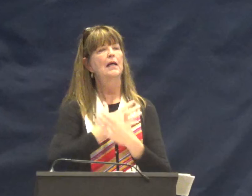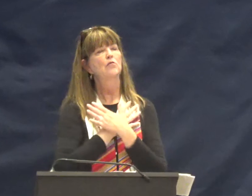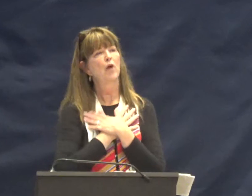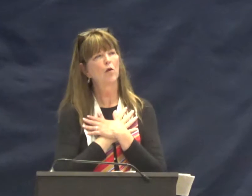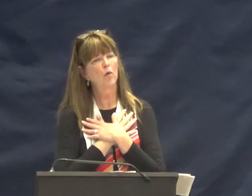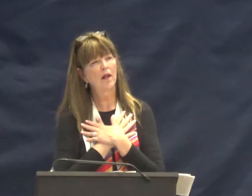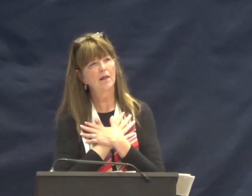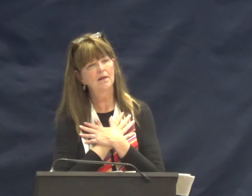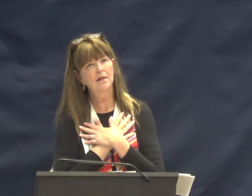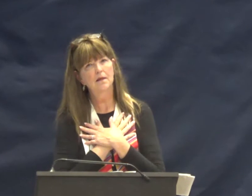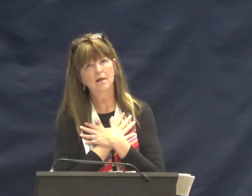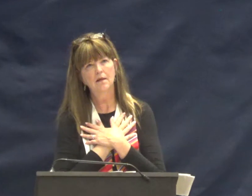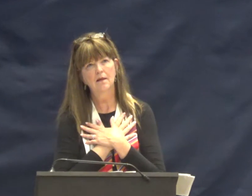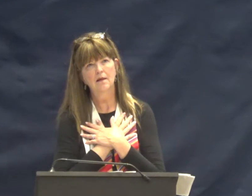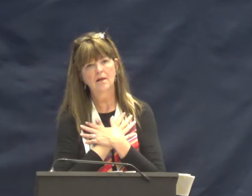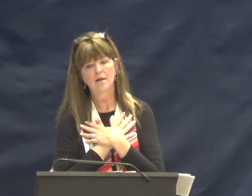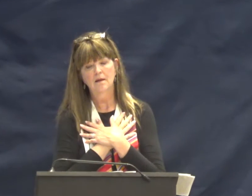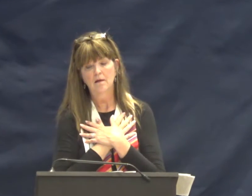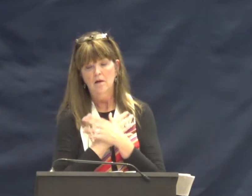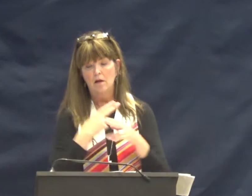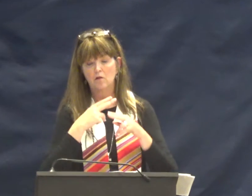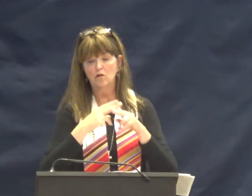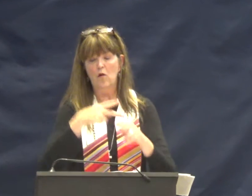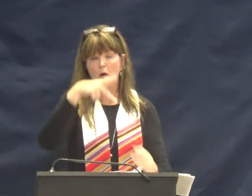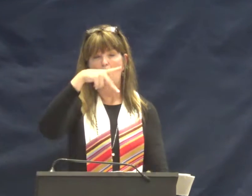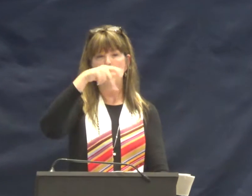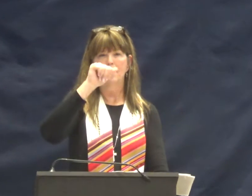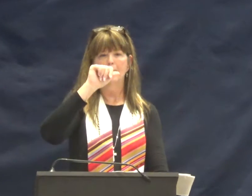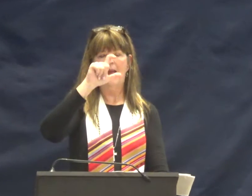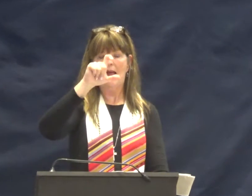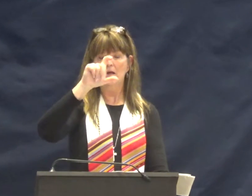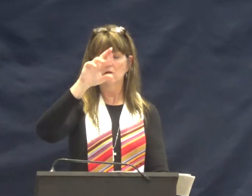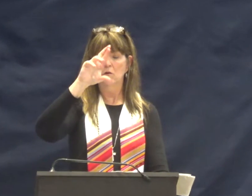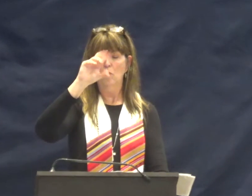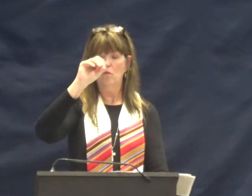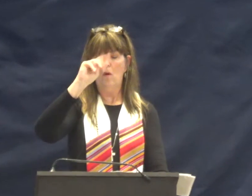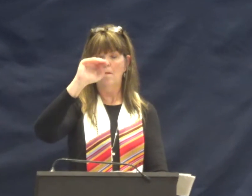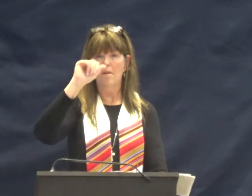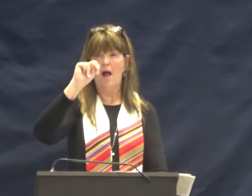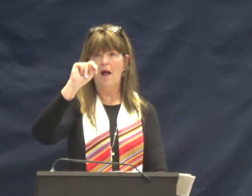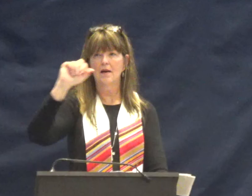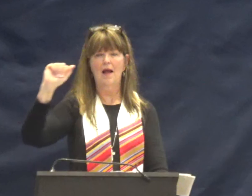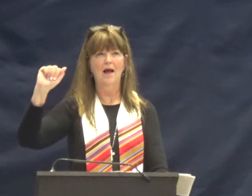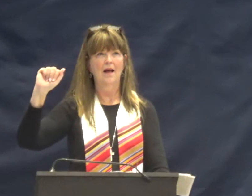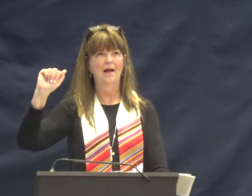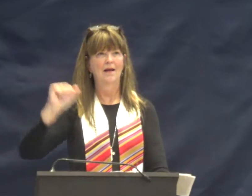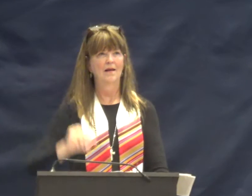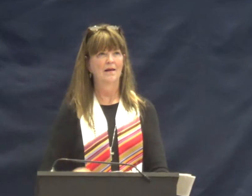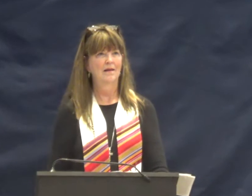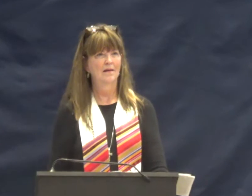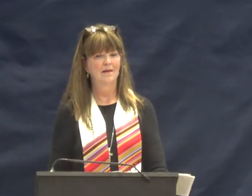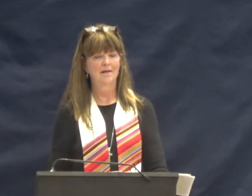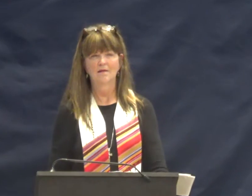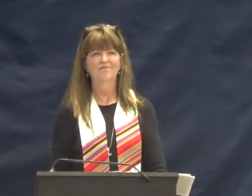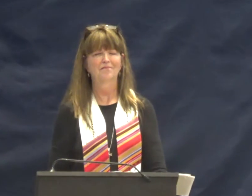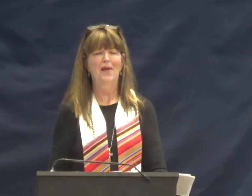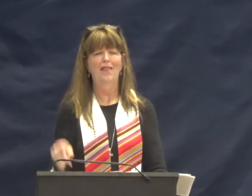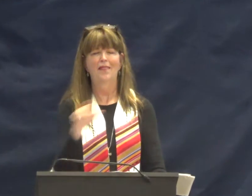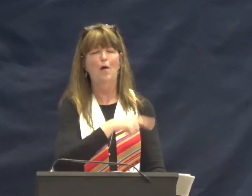And he said, I bring you peace and tranquility. But that was called the Pax Romana. It